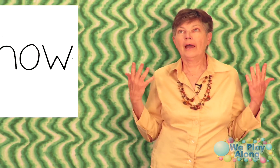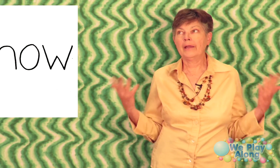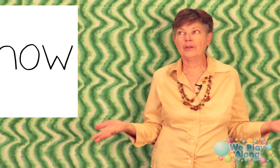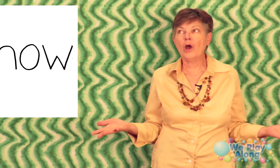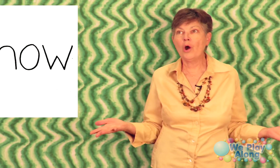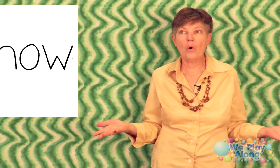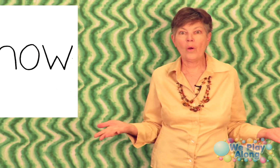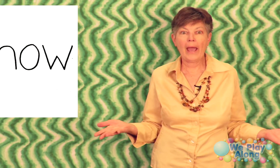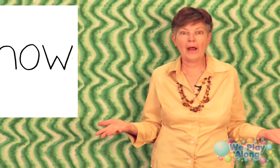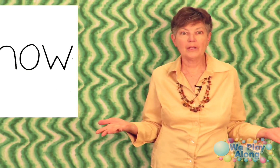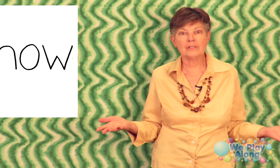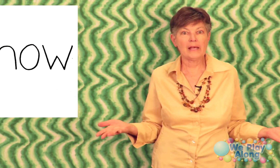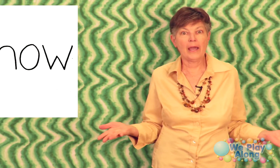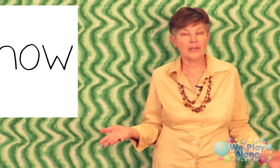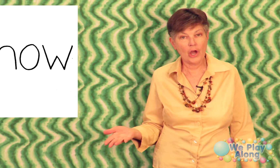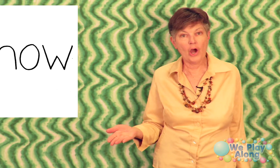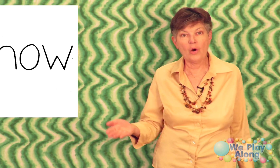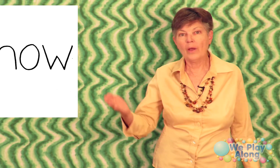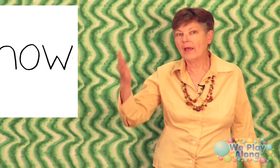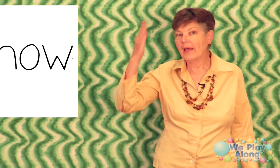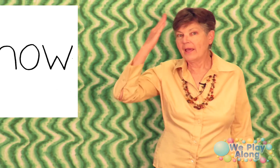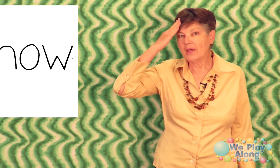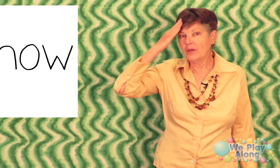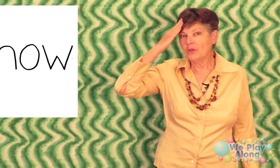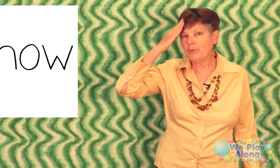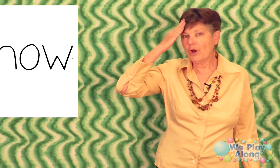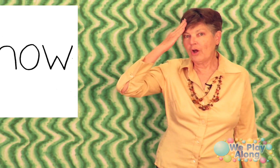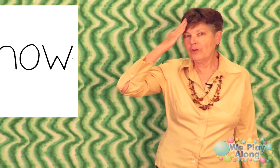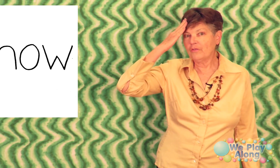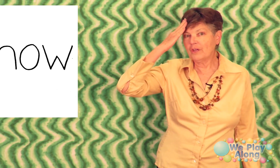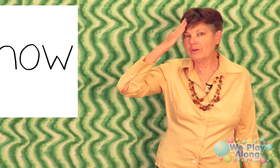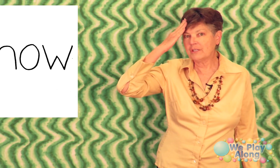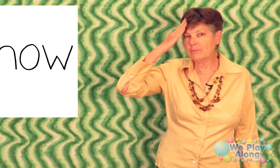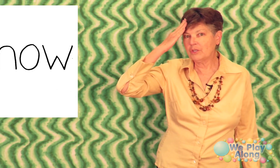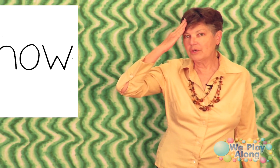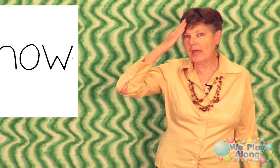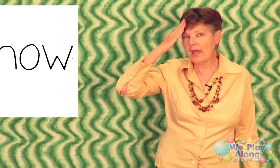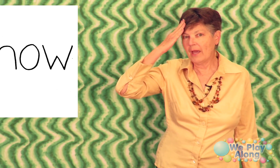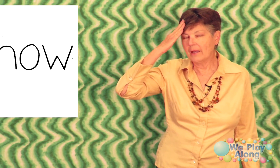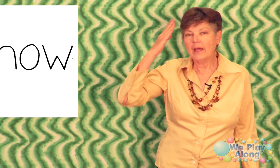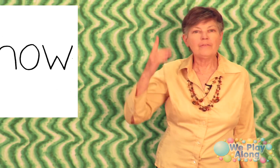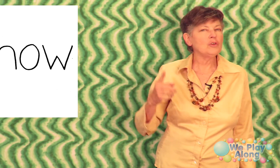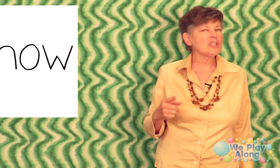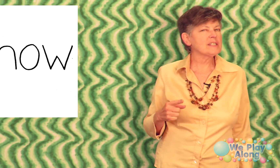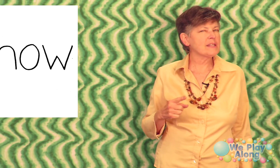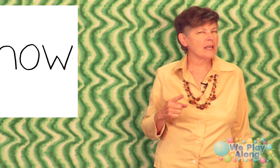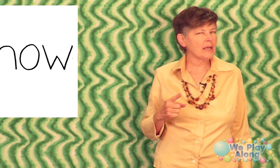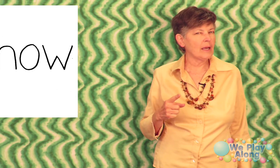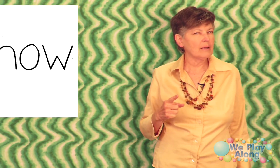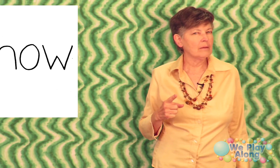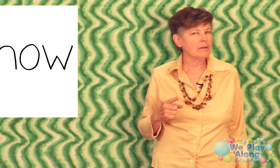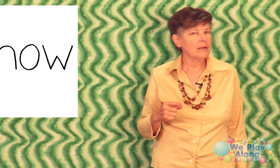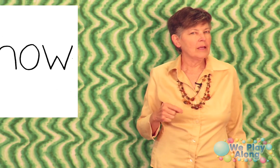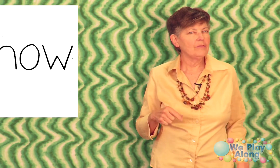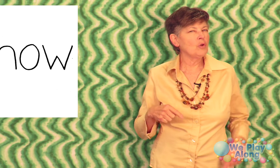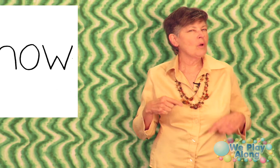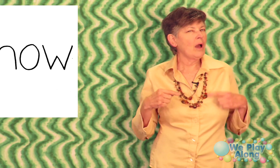I know how to sign no. You put all your fingers up to your head. If you just think it,